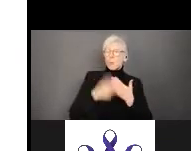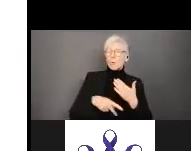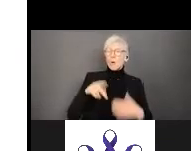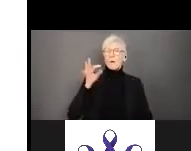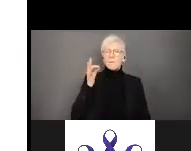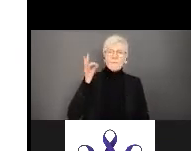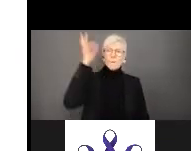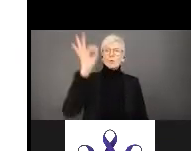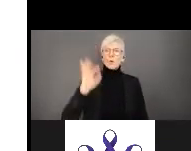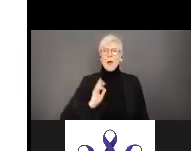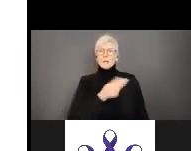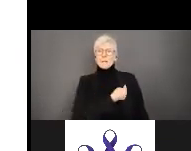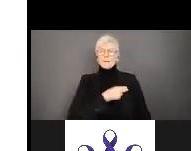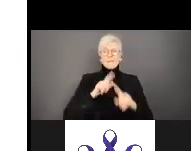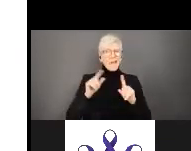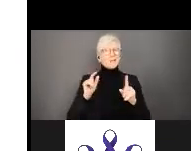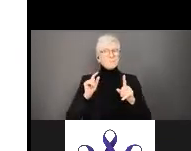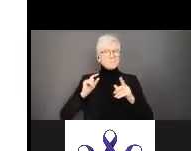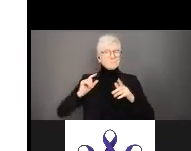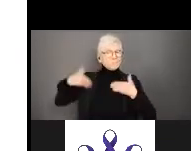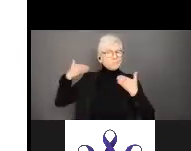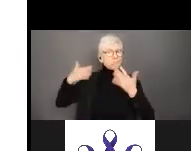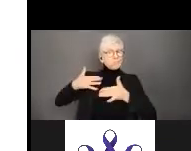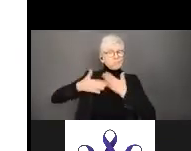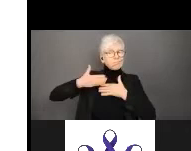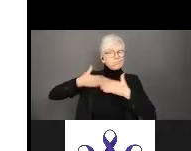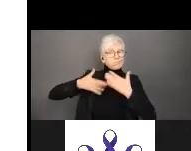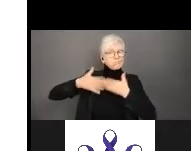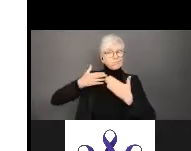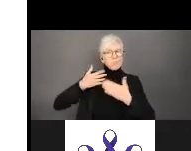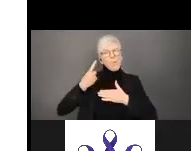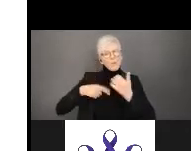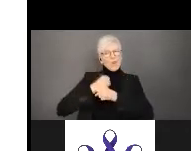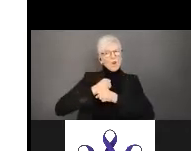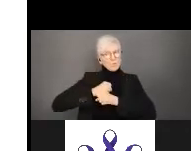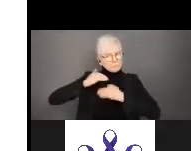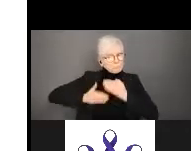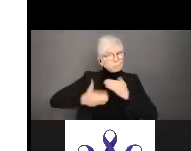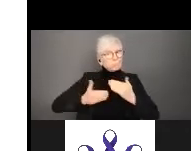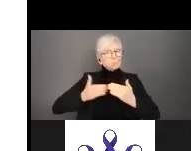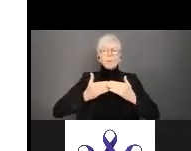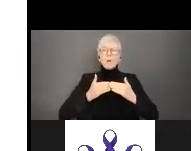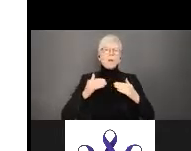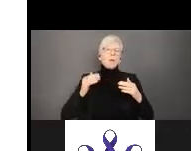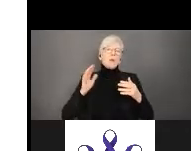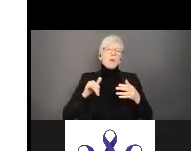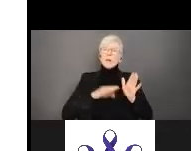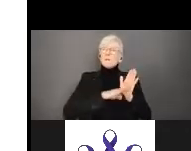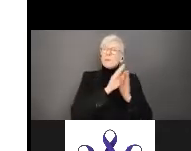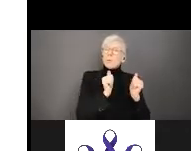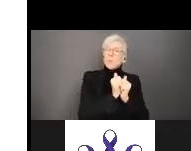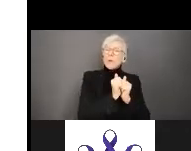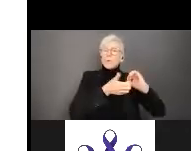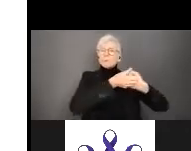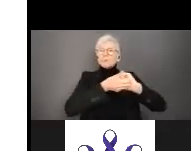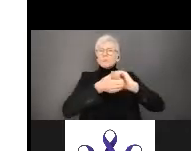in the making for quite a while, but we've been working on it especially for the past year. And it's a project that we developed with a collaboration